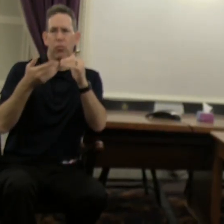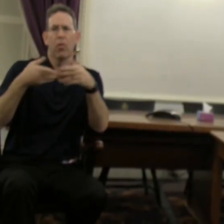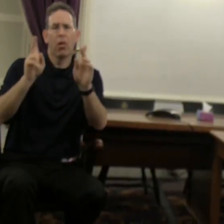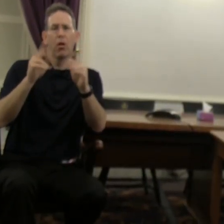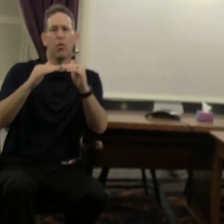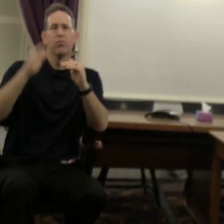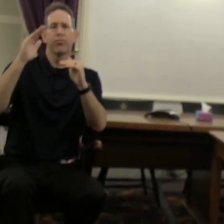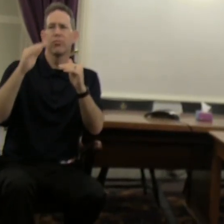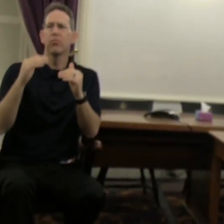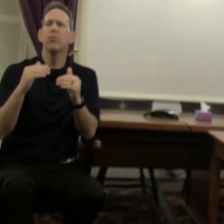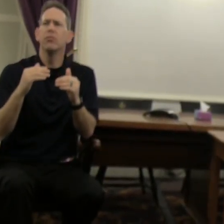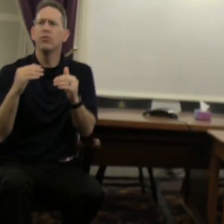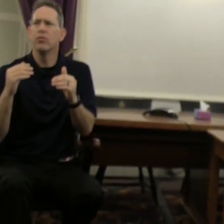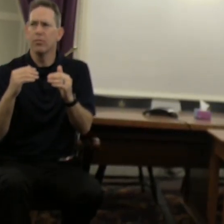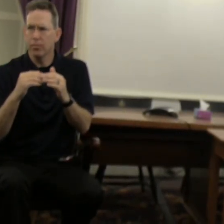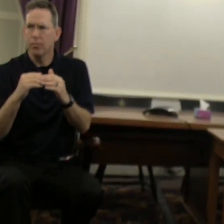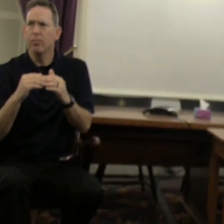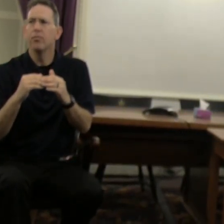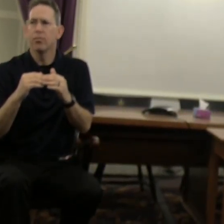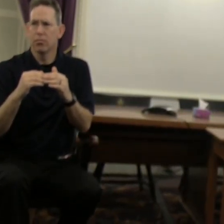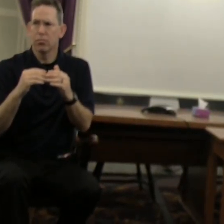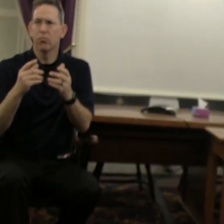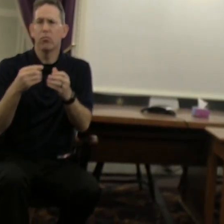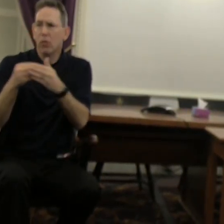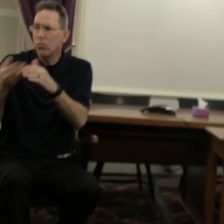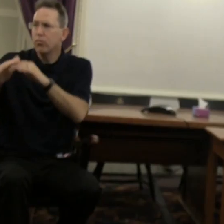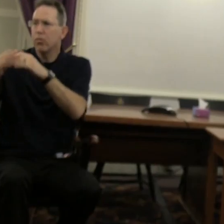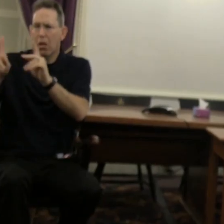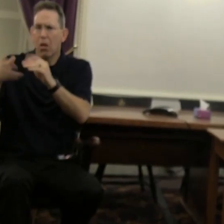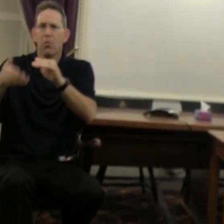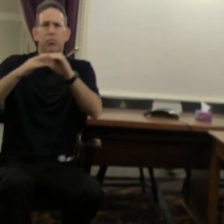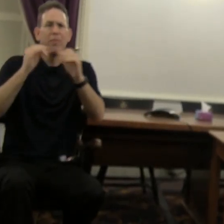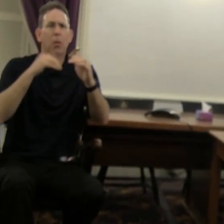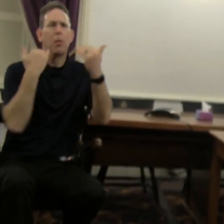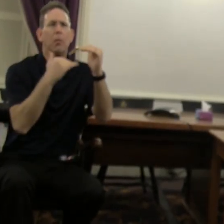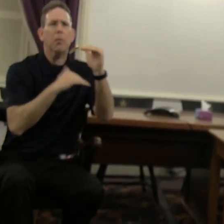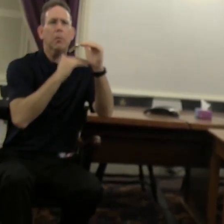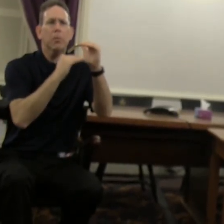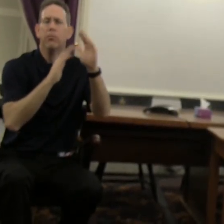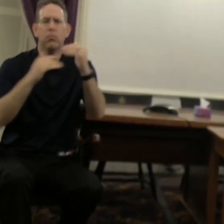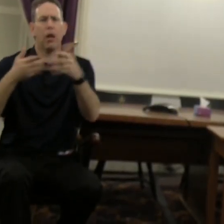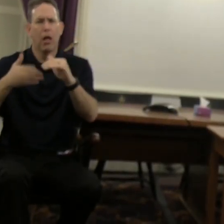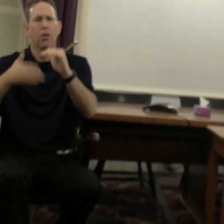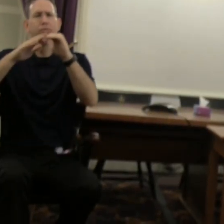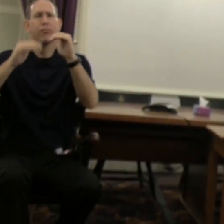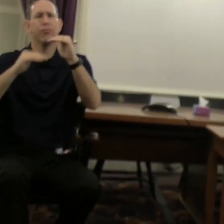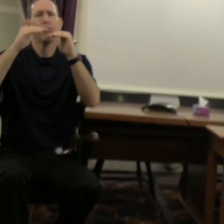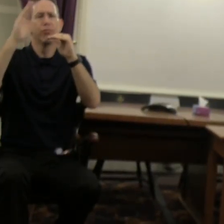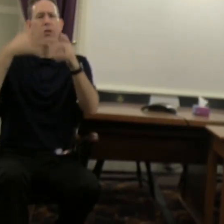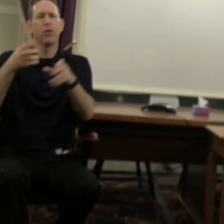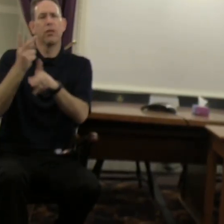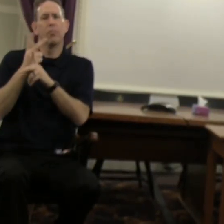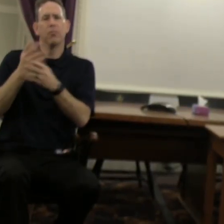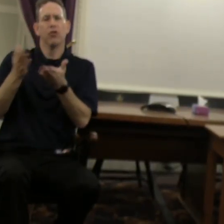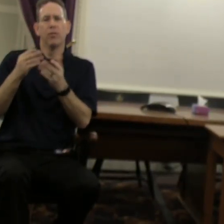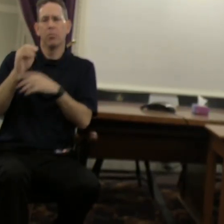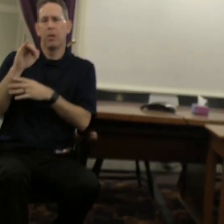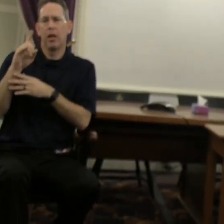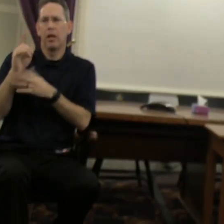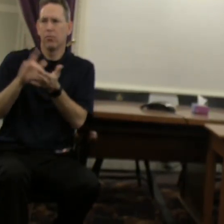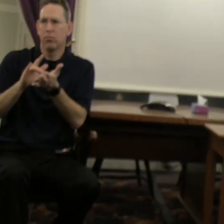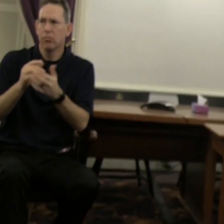administration, are: one, the entry-level asset threshold has been increased to $10,000 for a